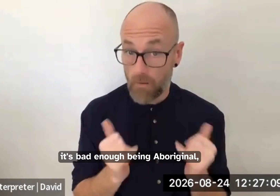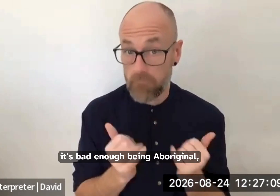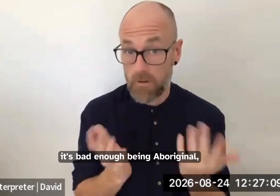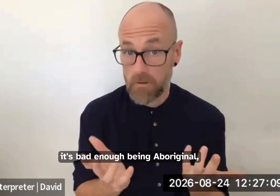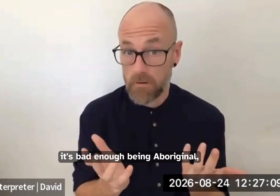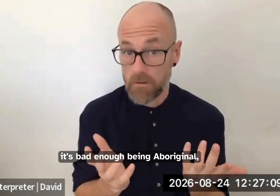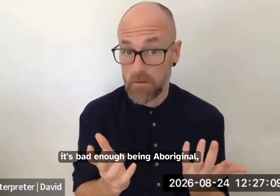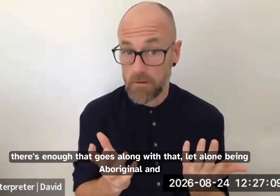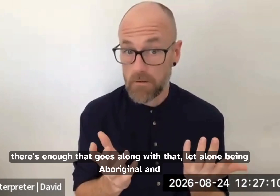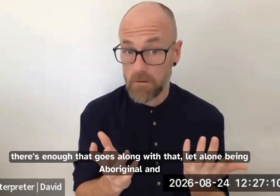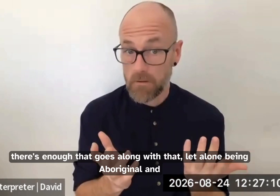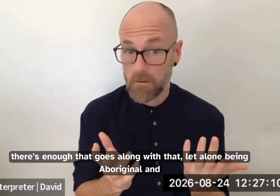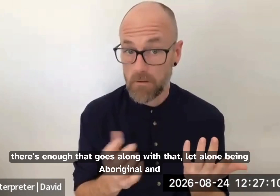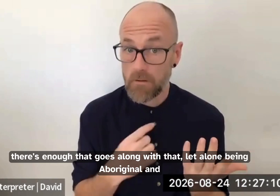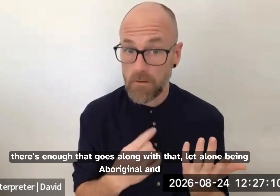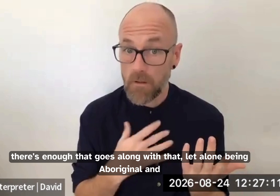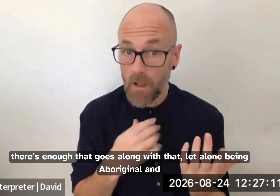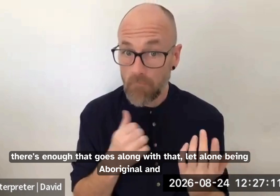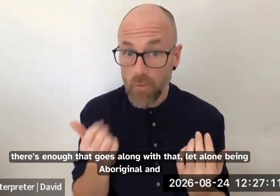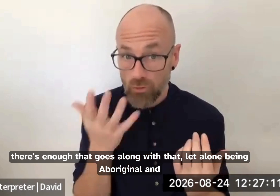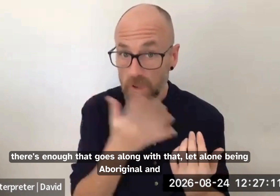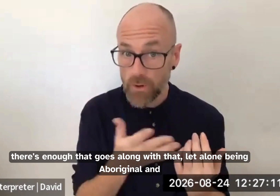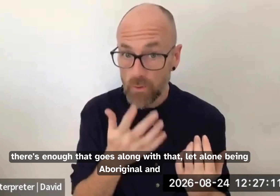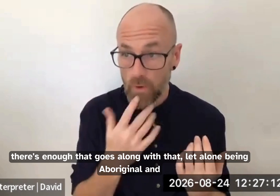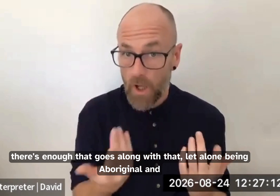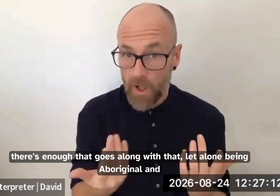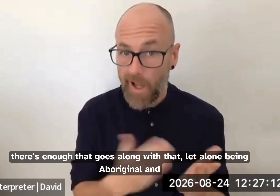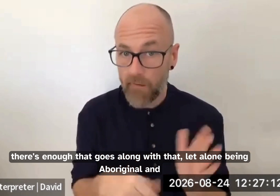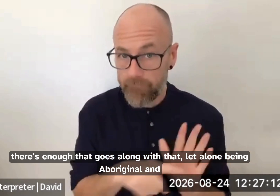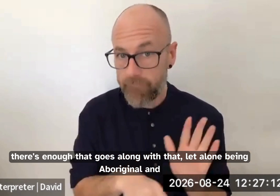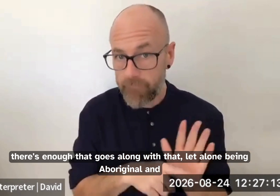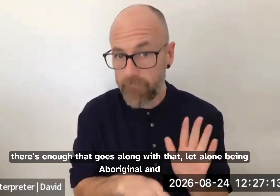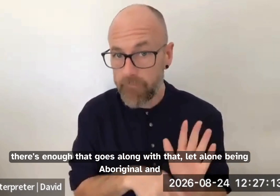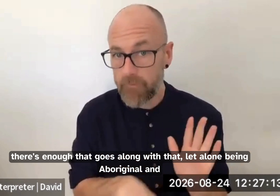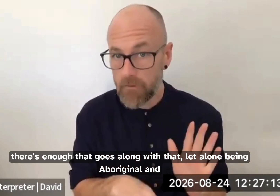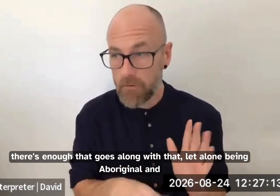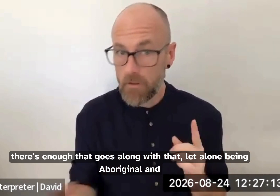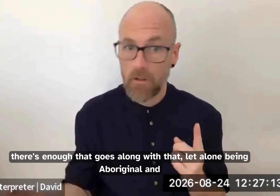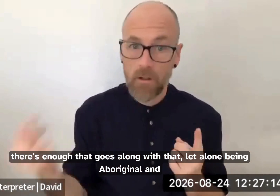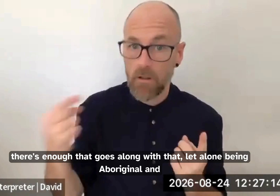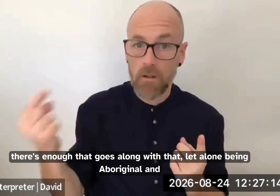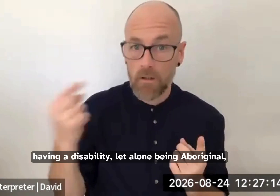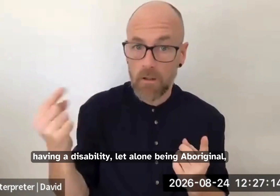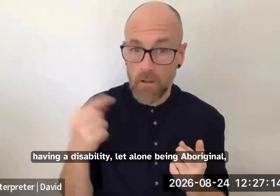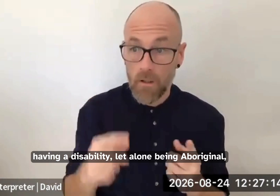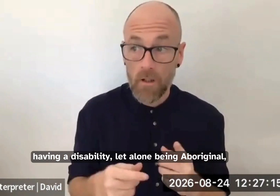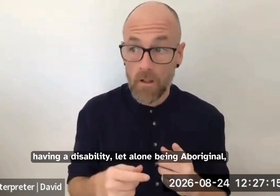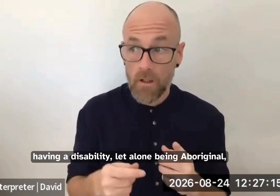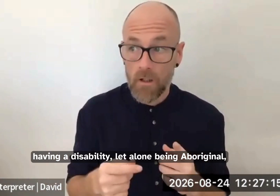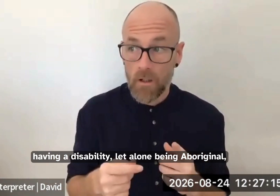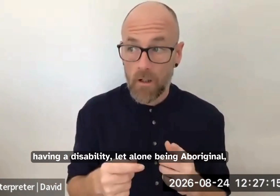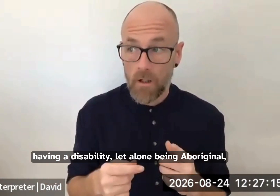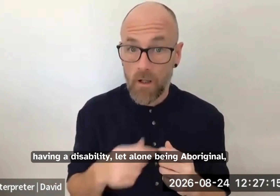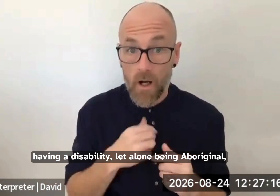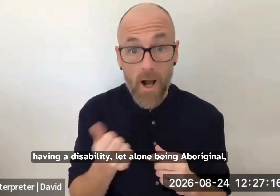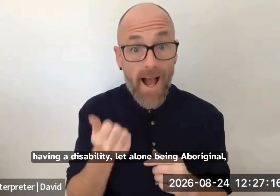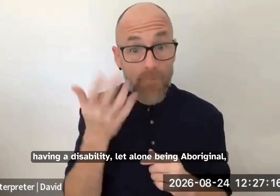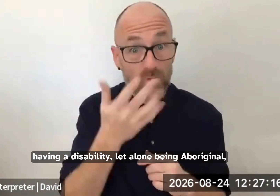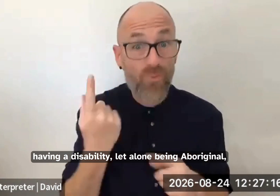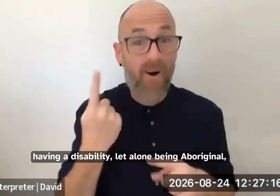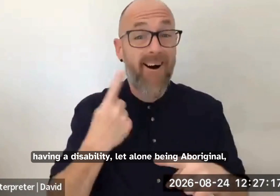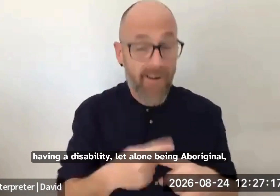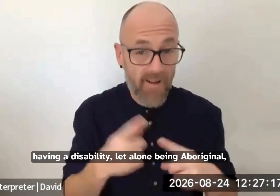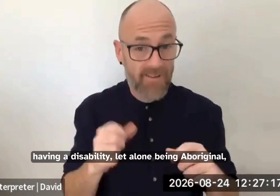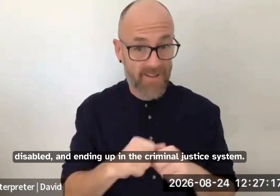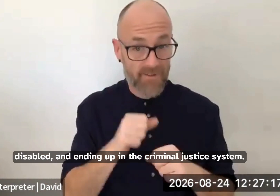bad enough being Aboriginal, there's enough that goes along with that, let alone being Aboriginal and having a disability, let